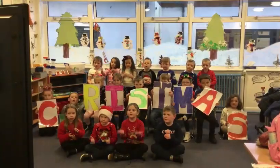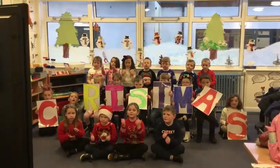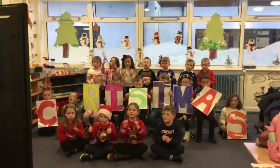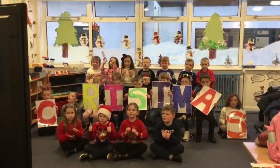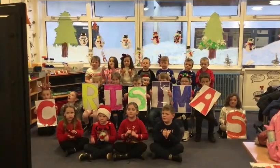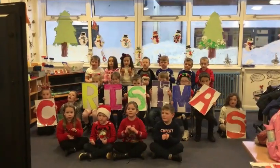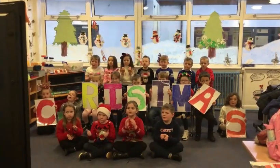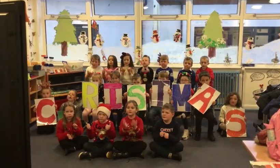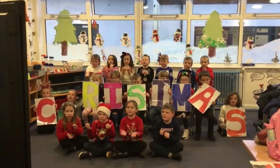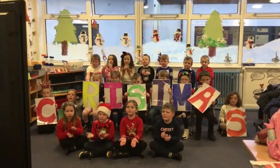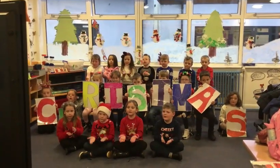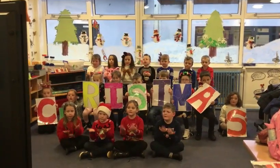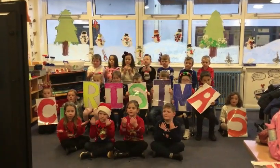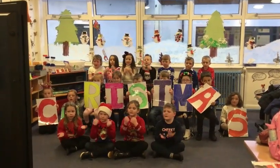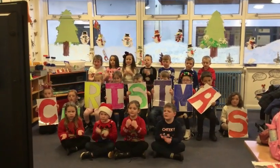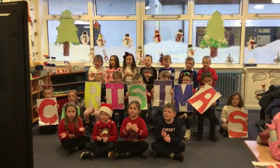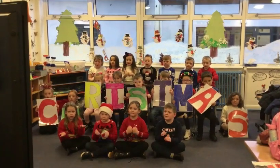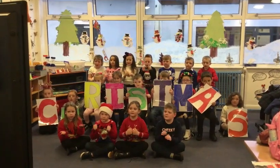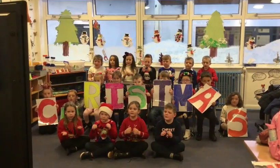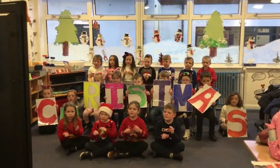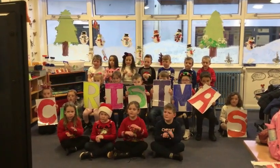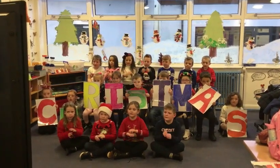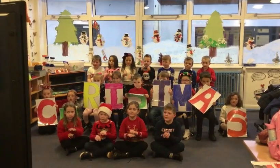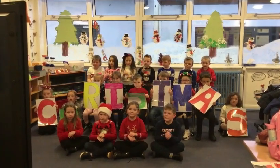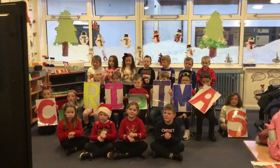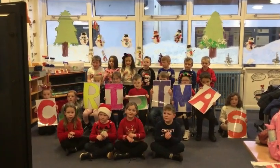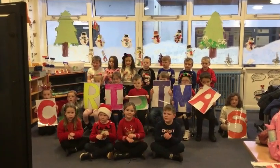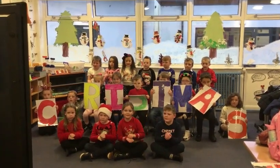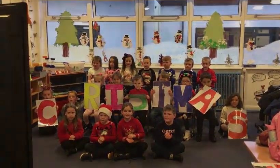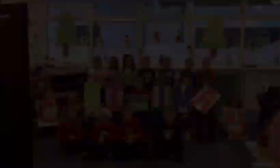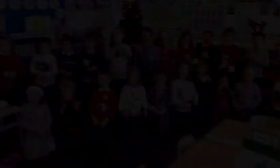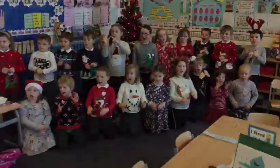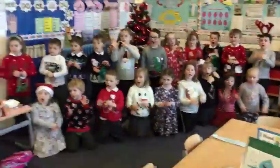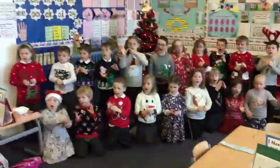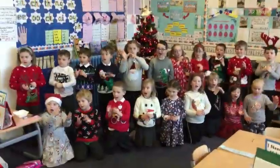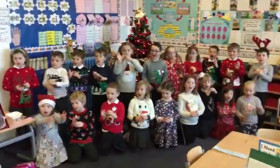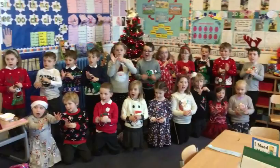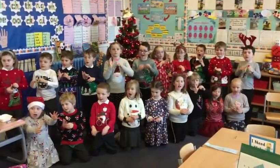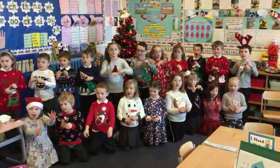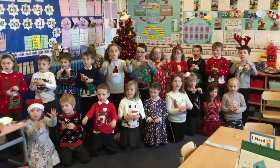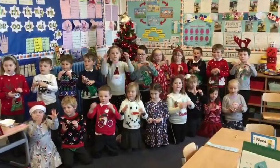Christmas.